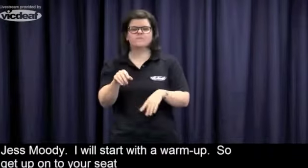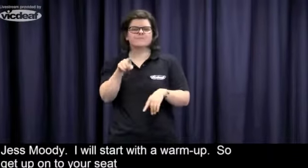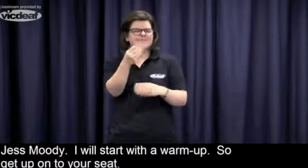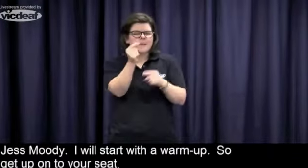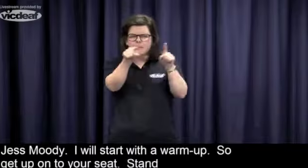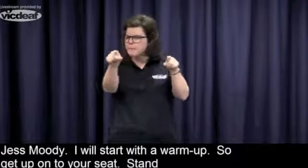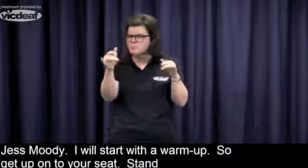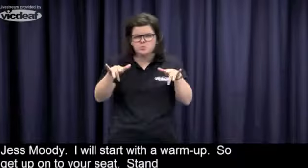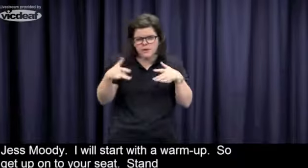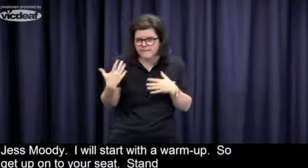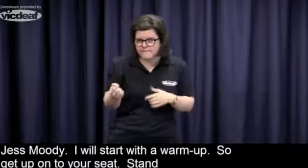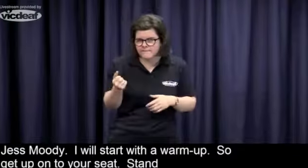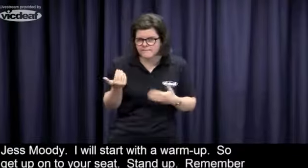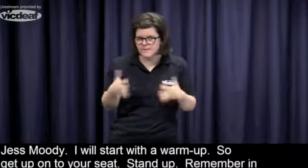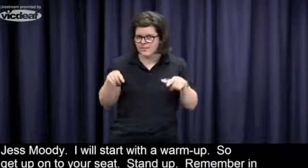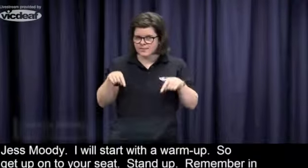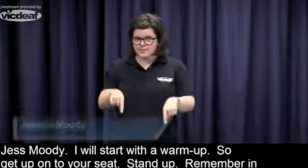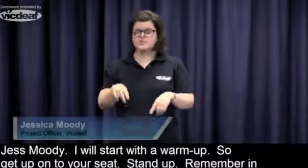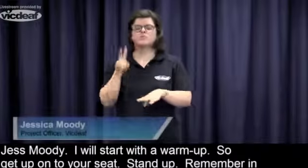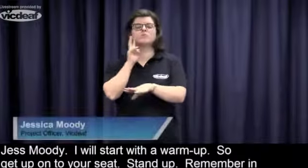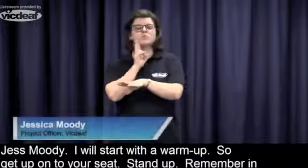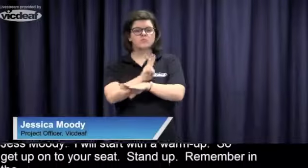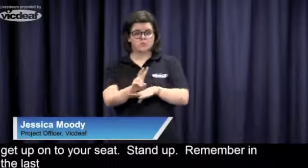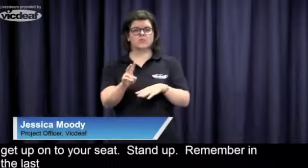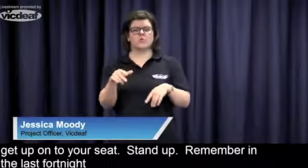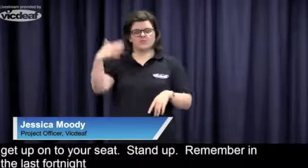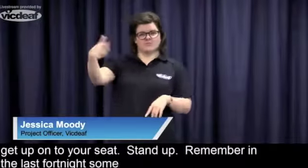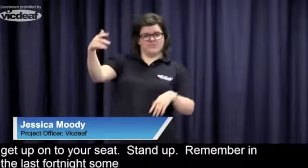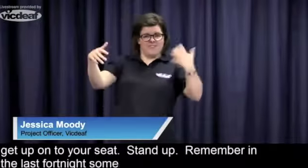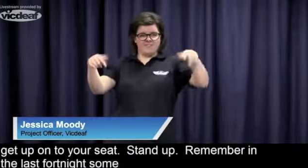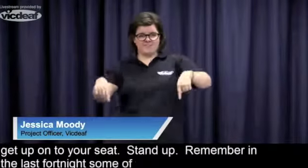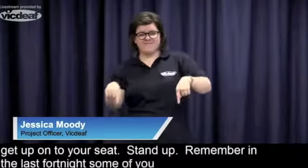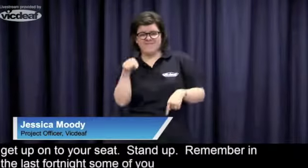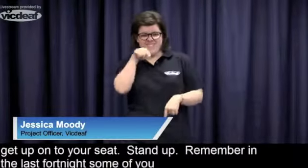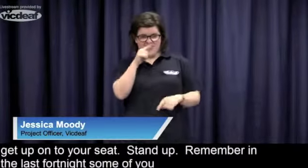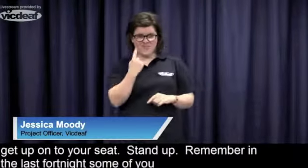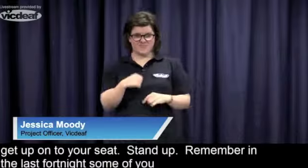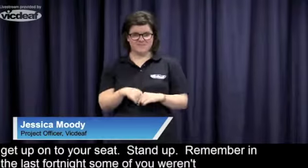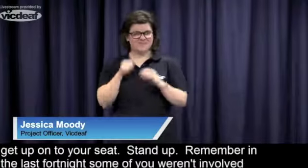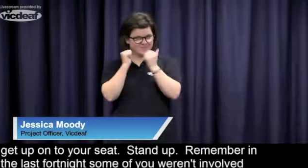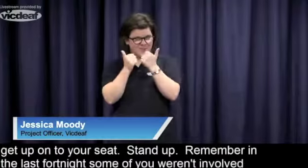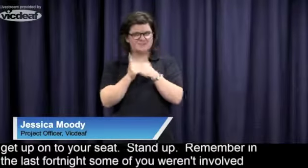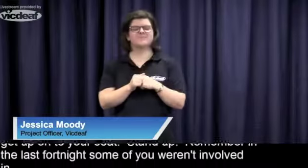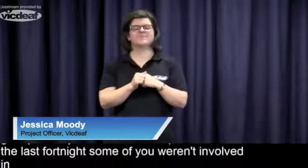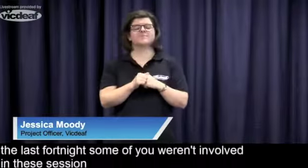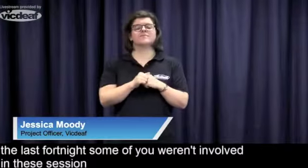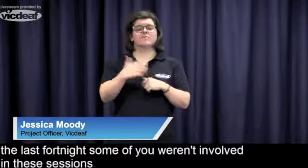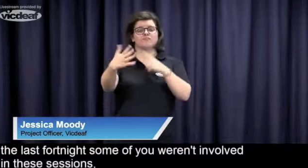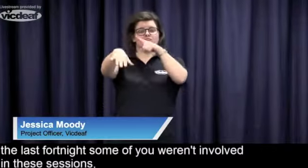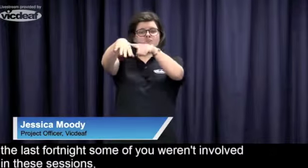Remember in the last fortnight, some of you weren't involved in these sessions, but we played an icebreaker game where you had